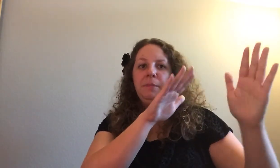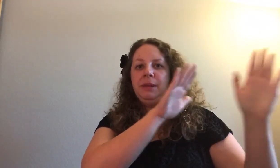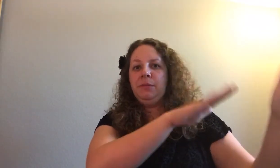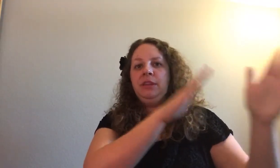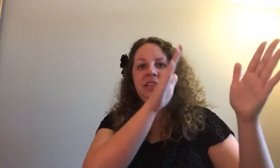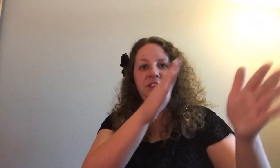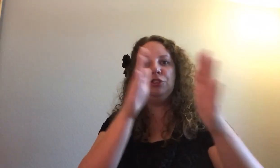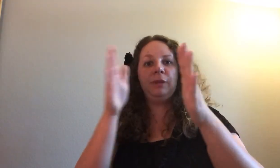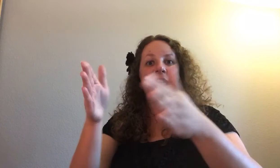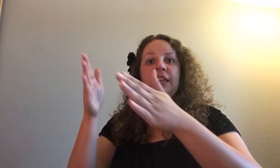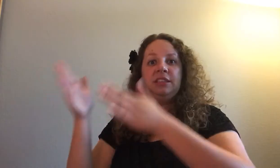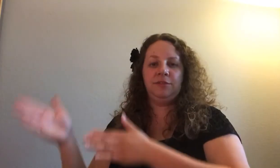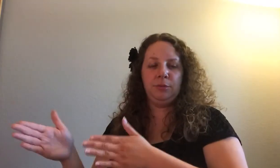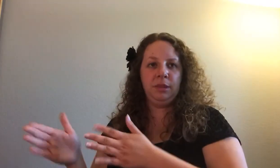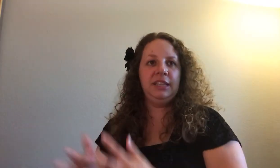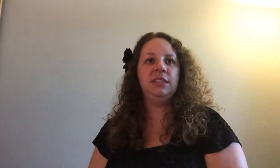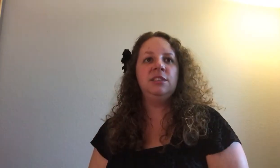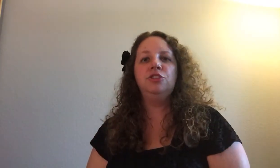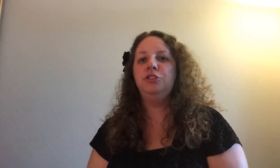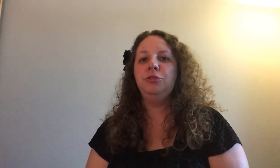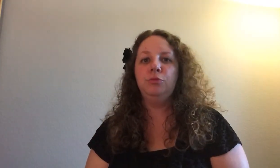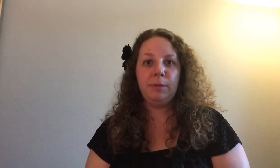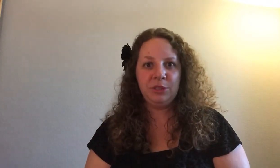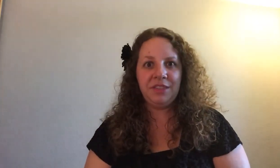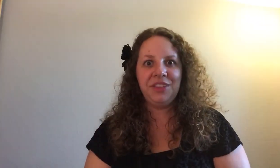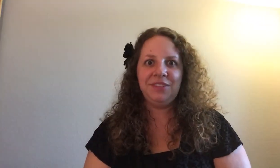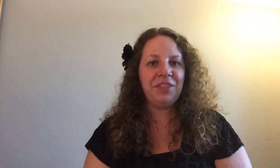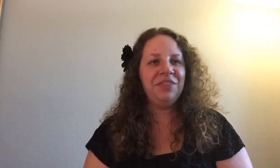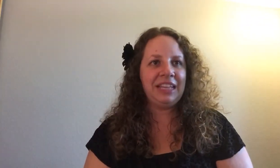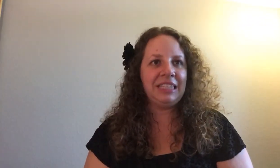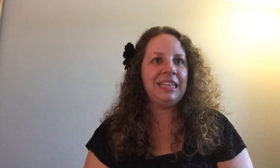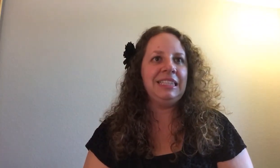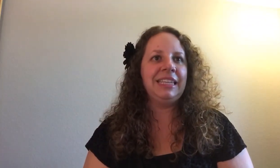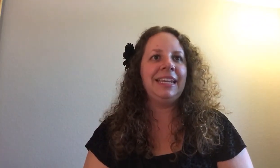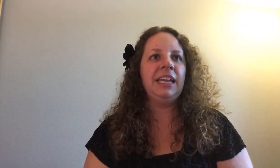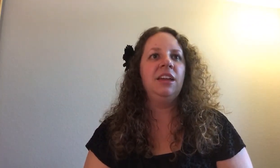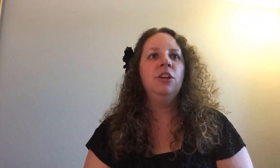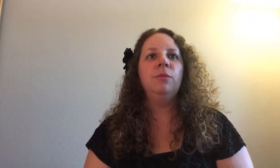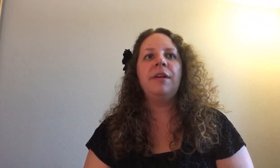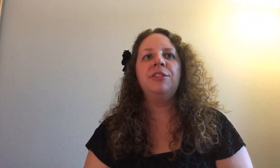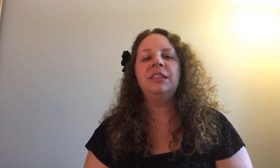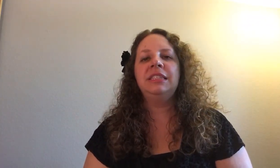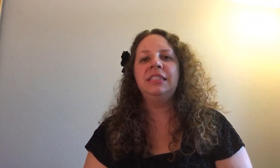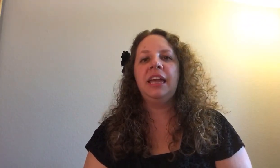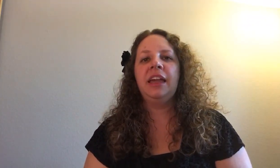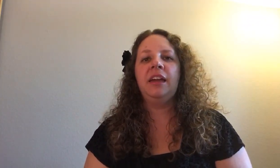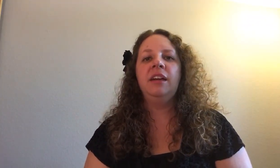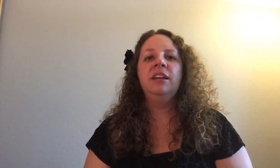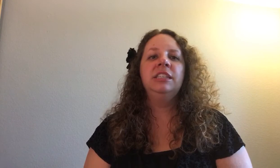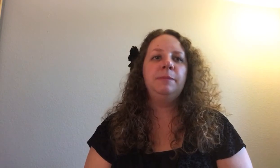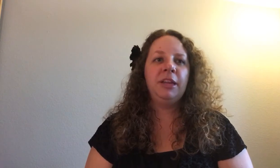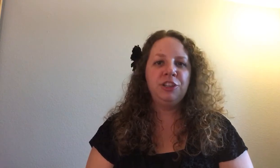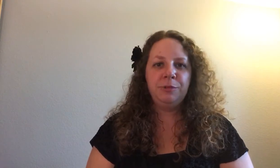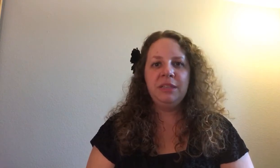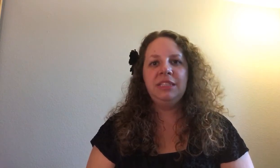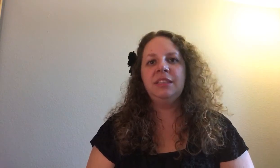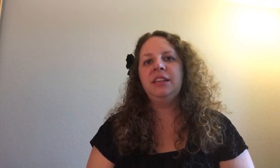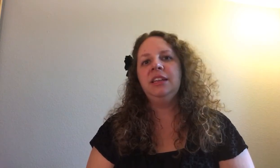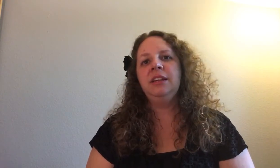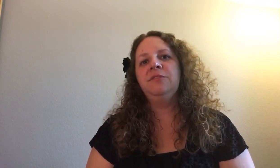and he's doing it in different places to represent the different things that he's studying, rather than saying Spanish me study,